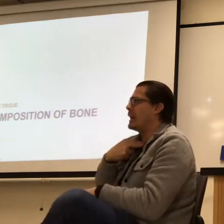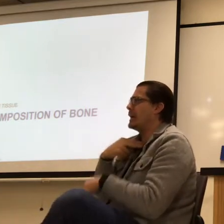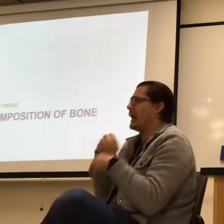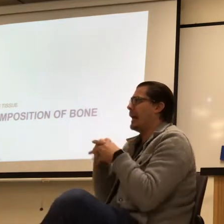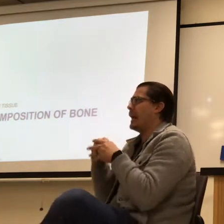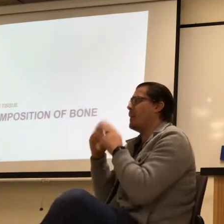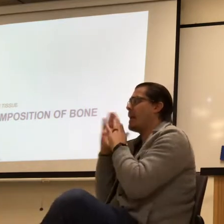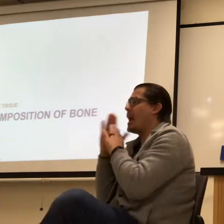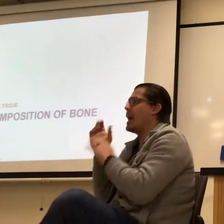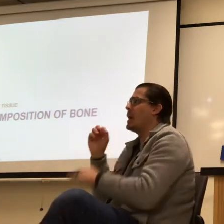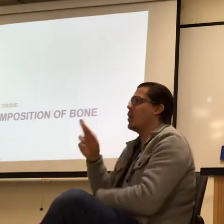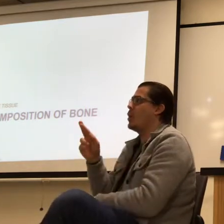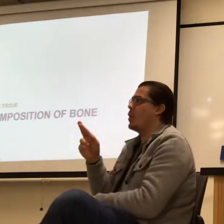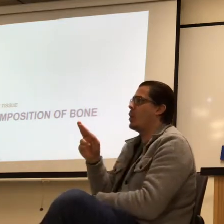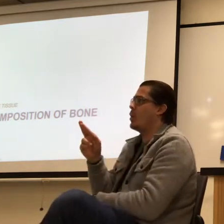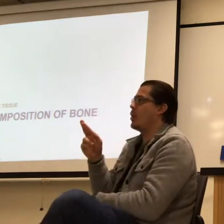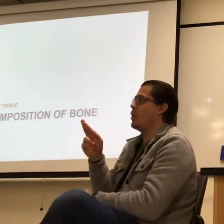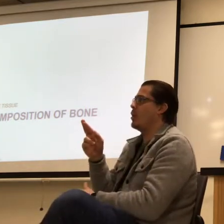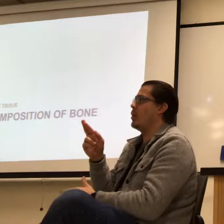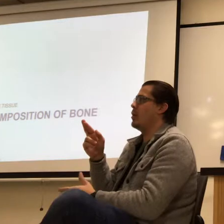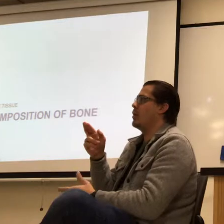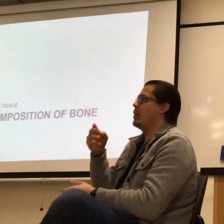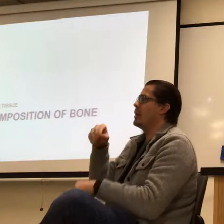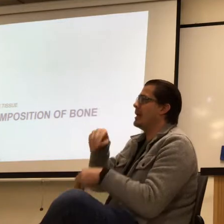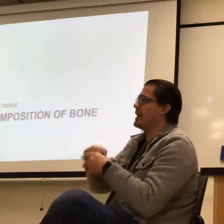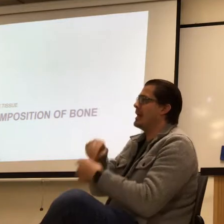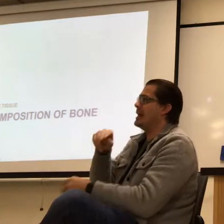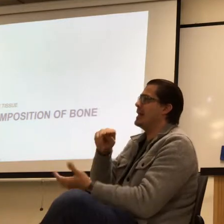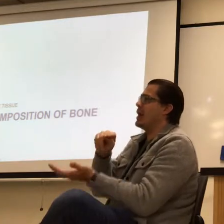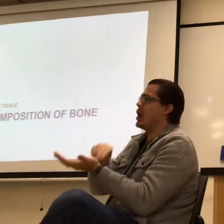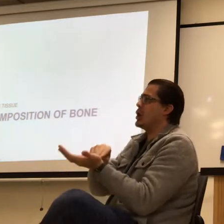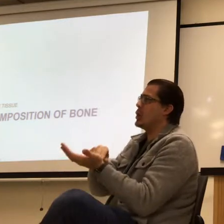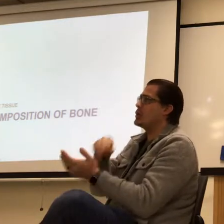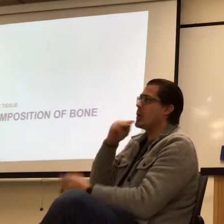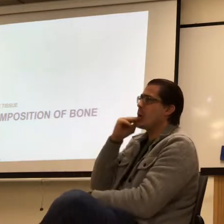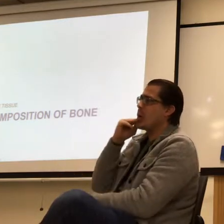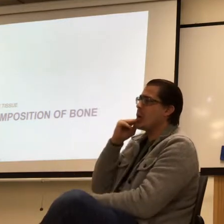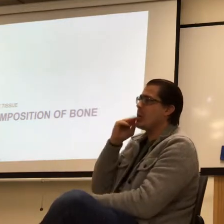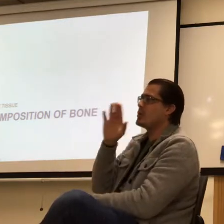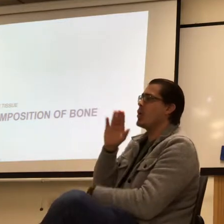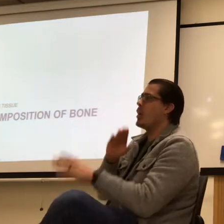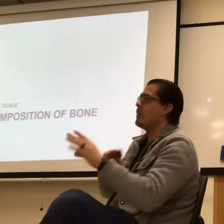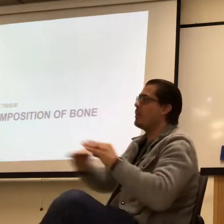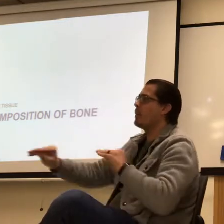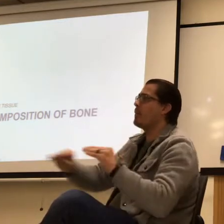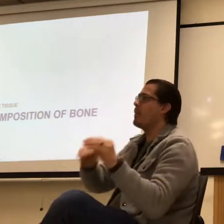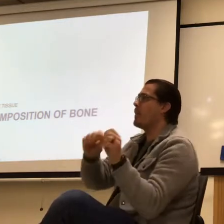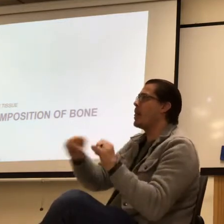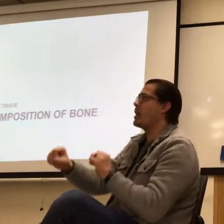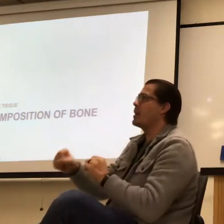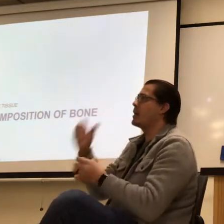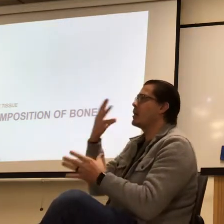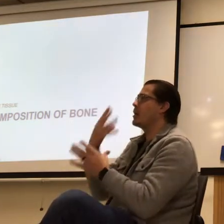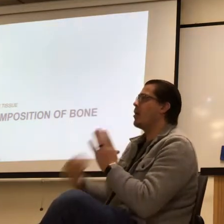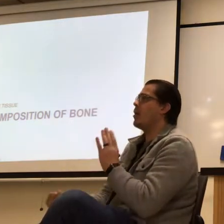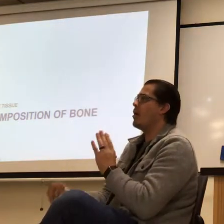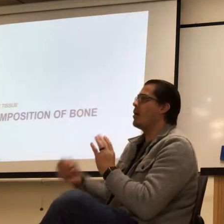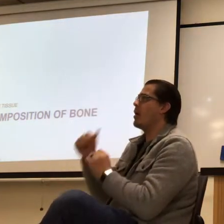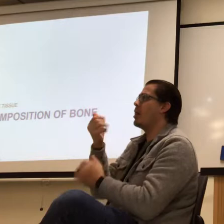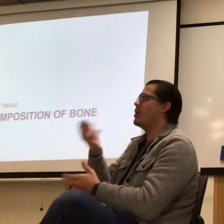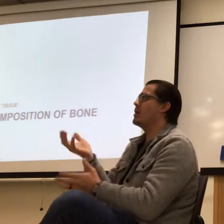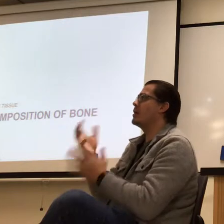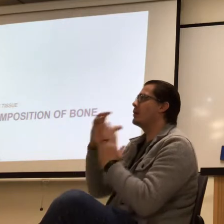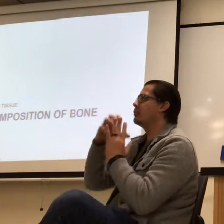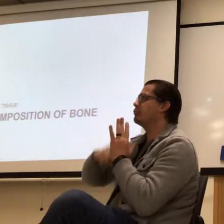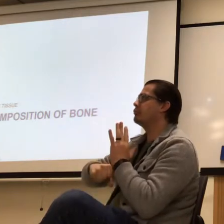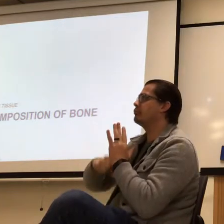or you have to go to a nursing home and your mobility is gone and other things start to deteriorate and you